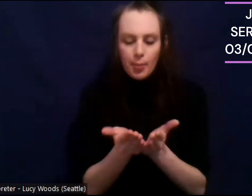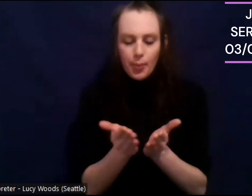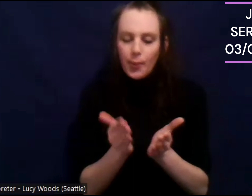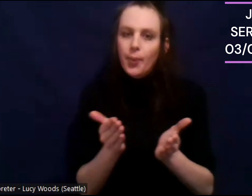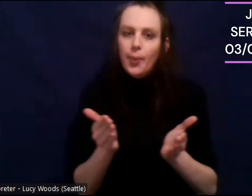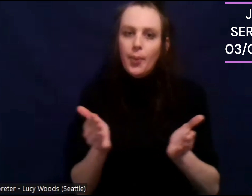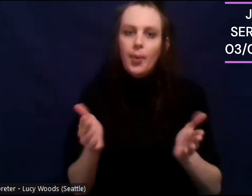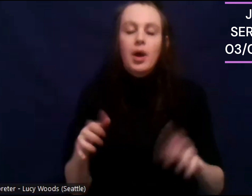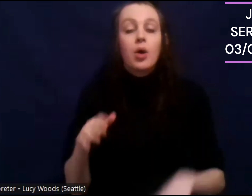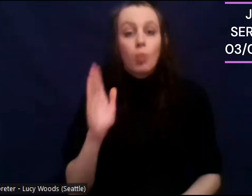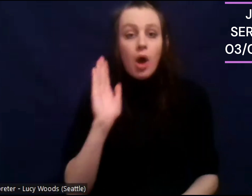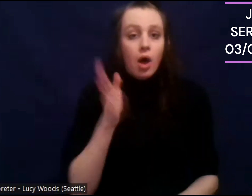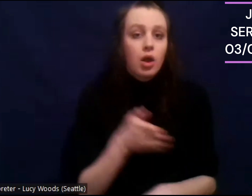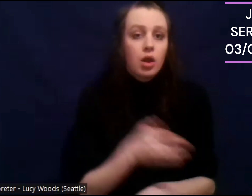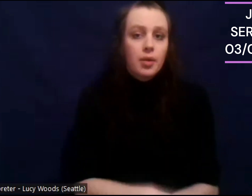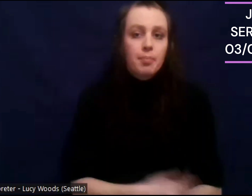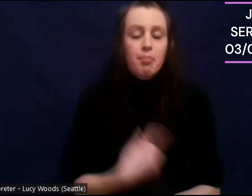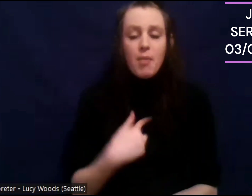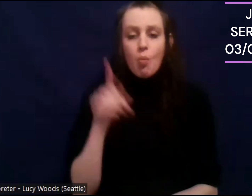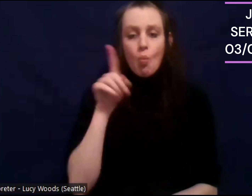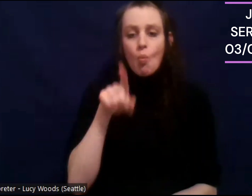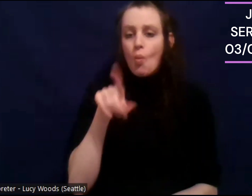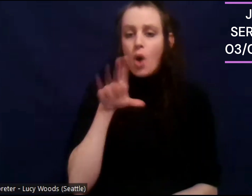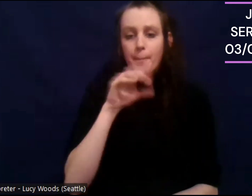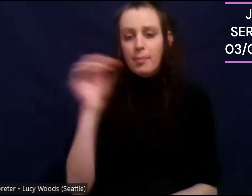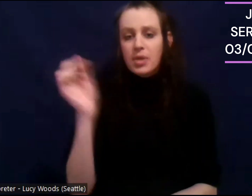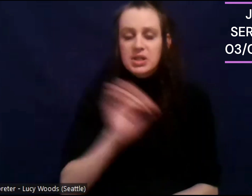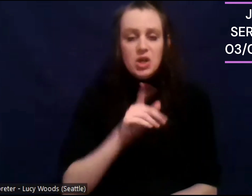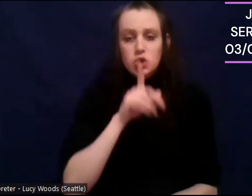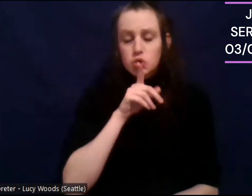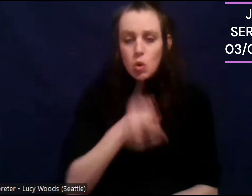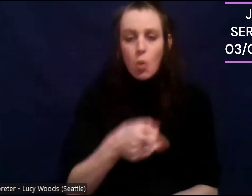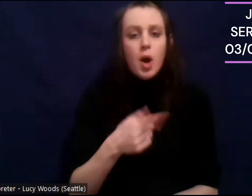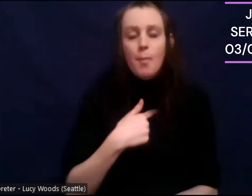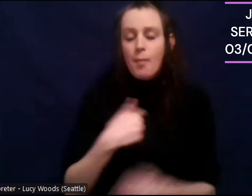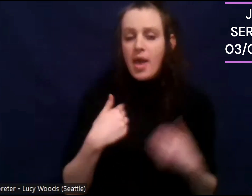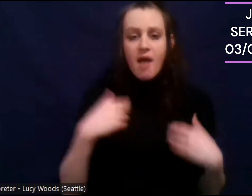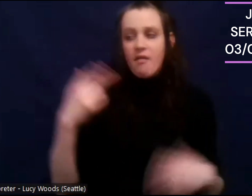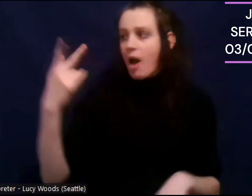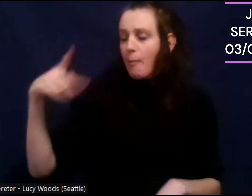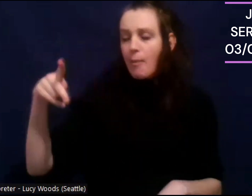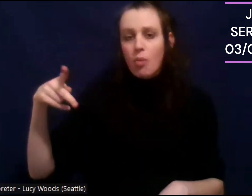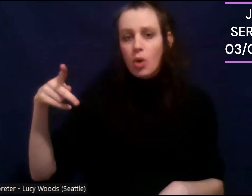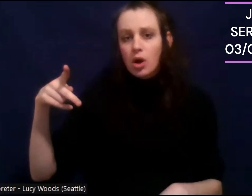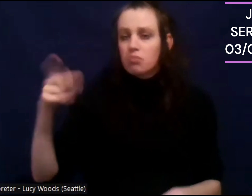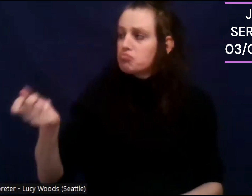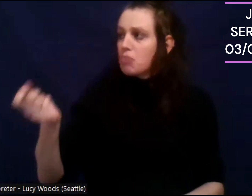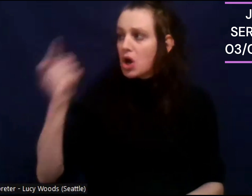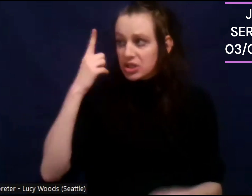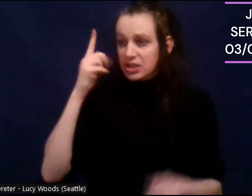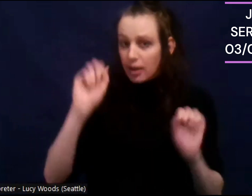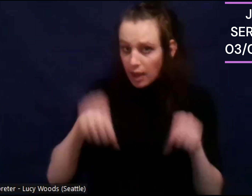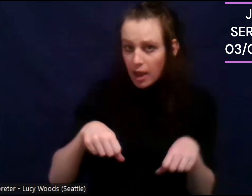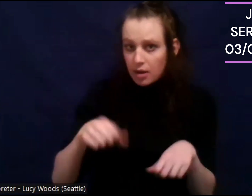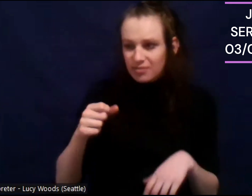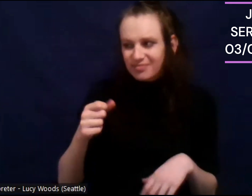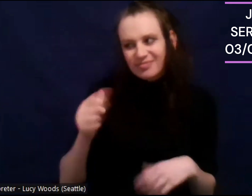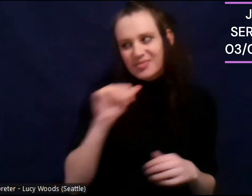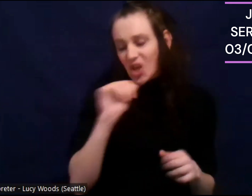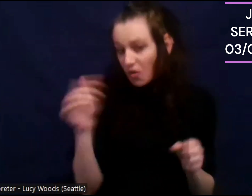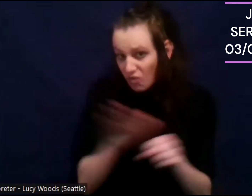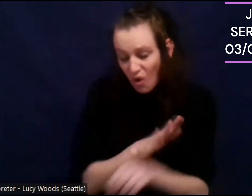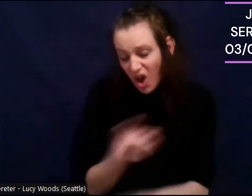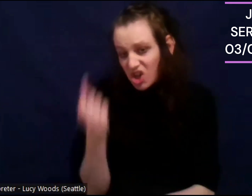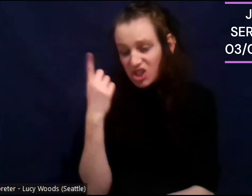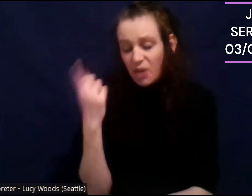certain today that I have a higher power of my understanding and my misunderstanding that is interceded in my life, and that does